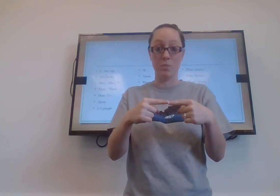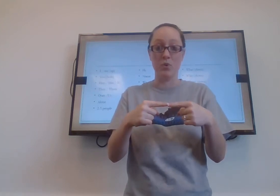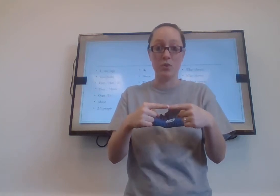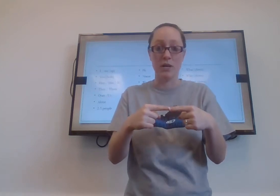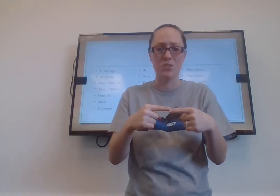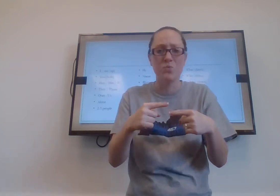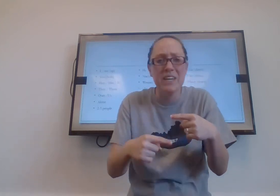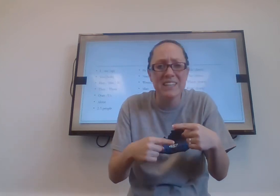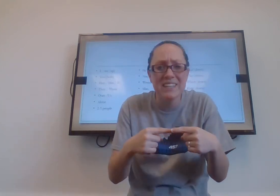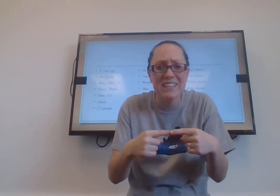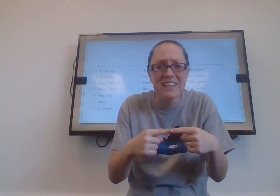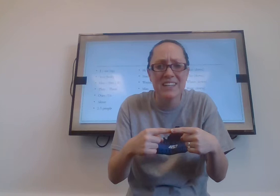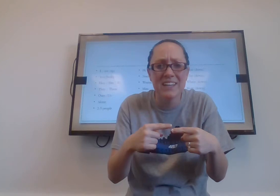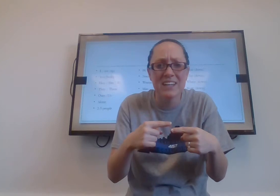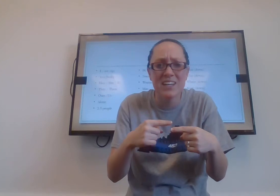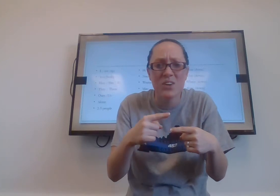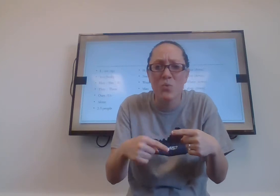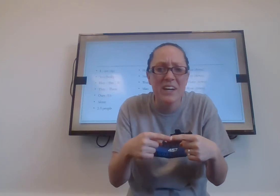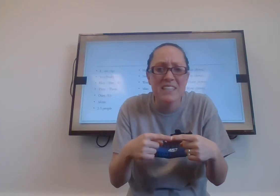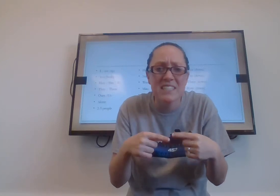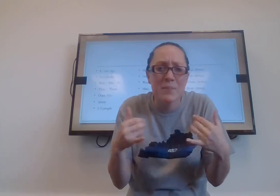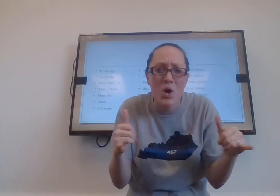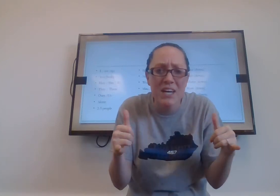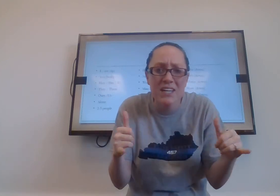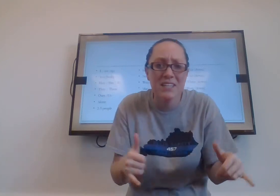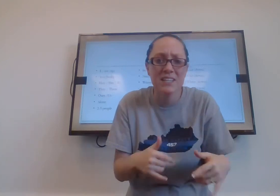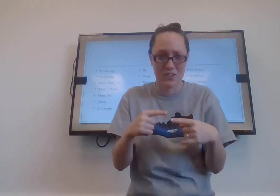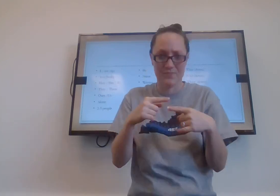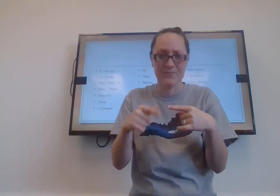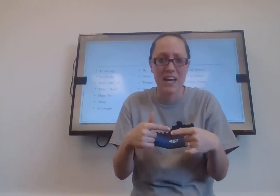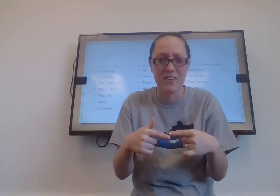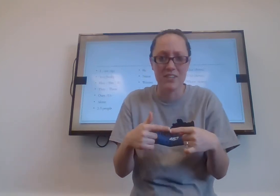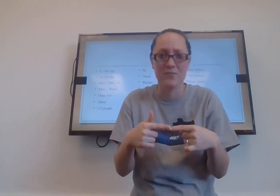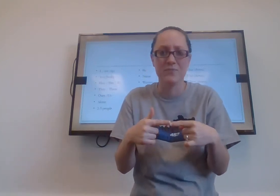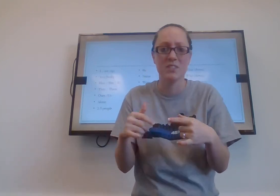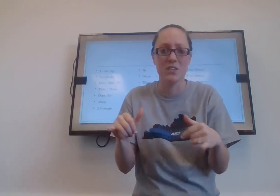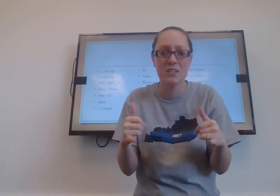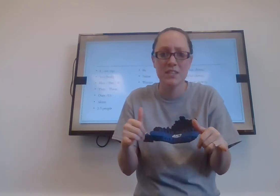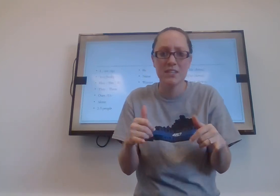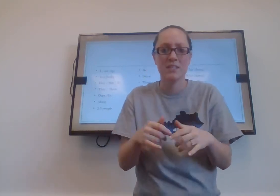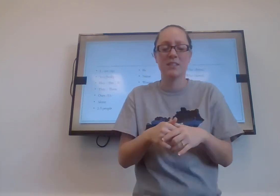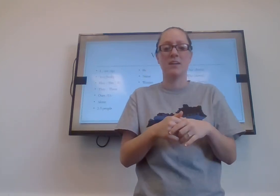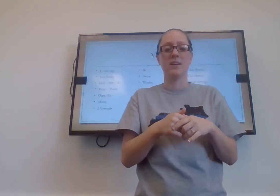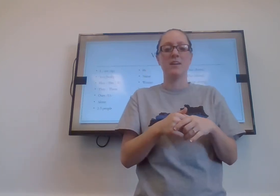bury your eyes. When is the party? Kind of deal. So,